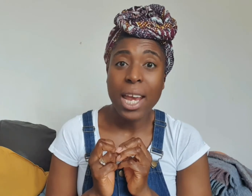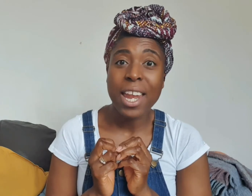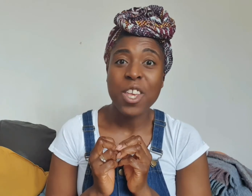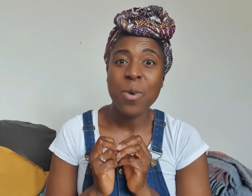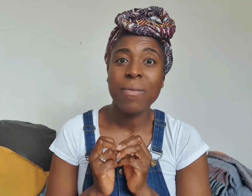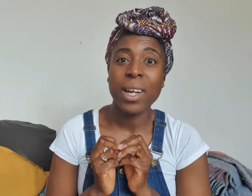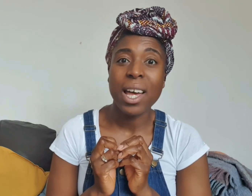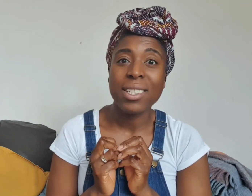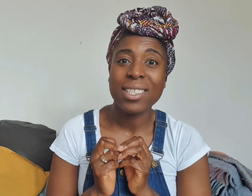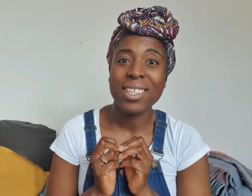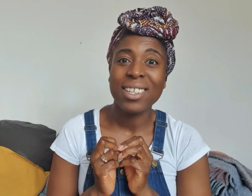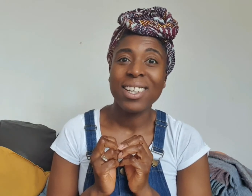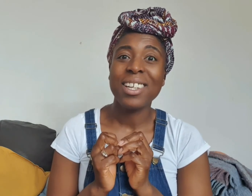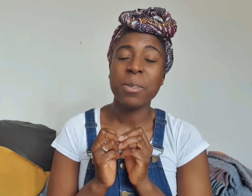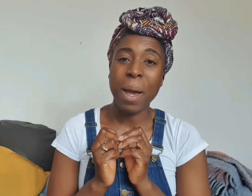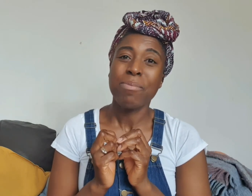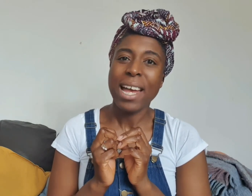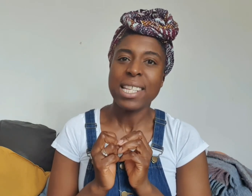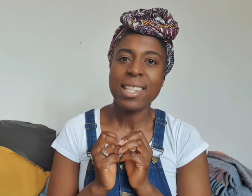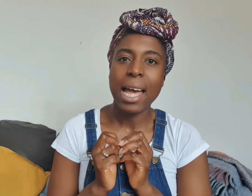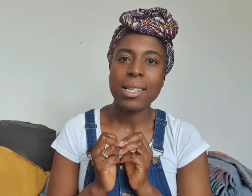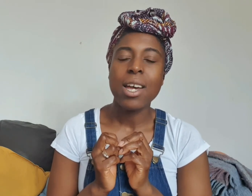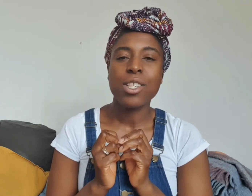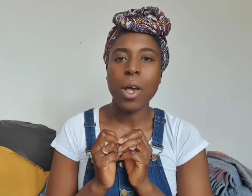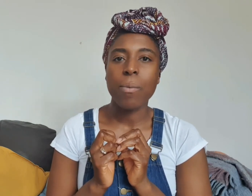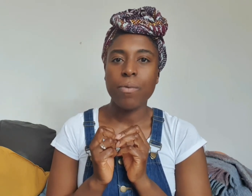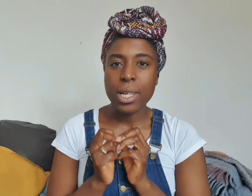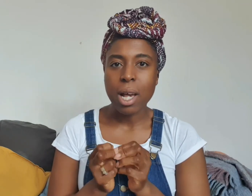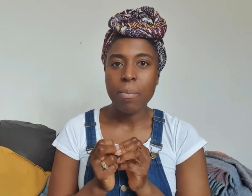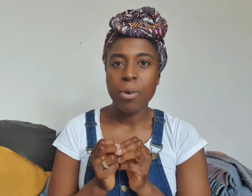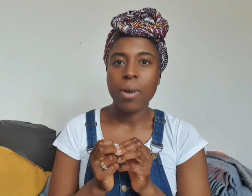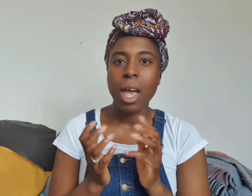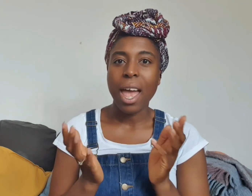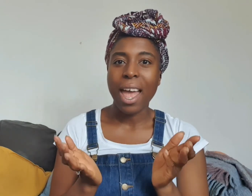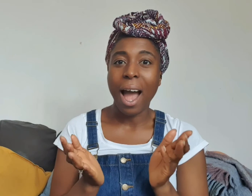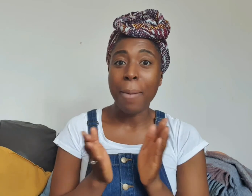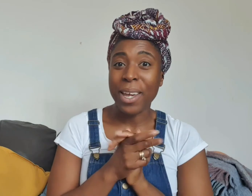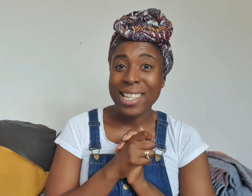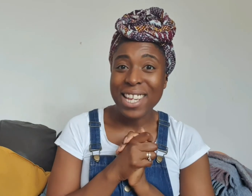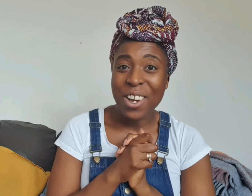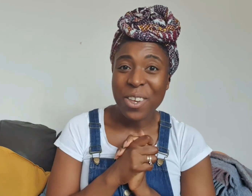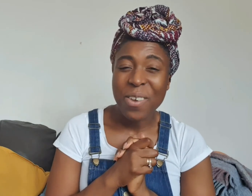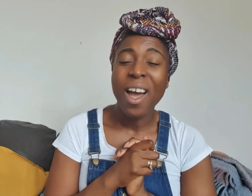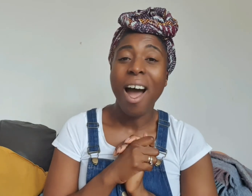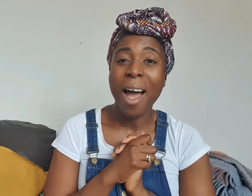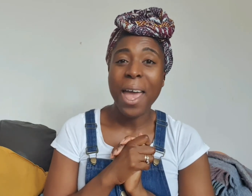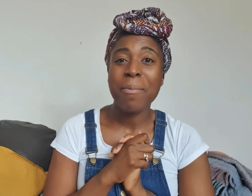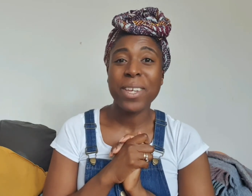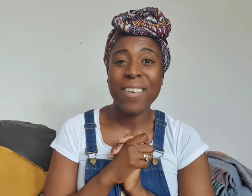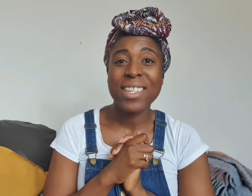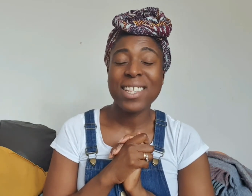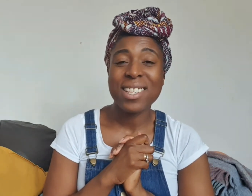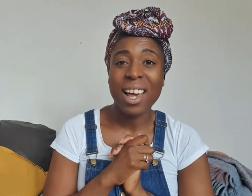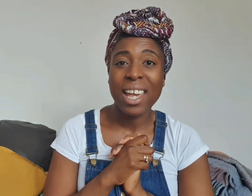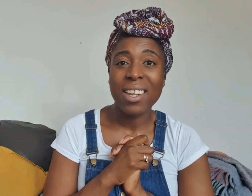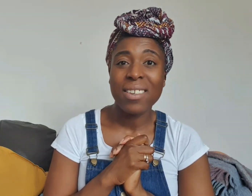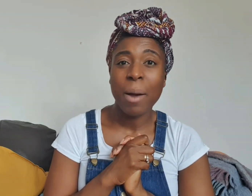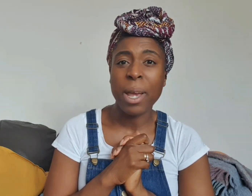that you have learned and practice that. So, for example, I'm going to tell you, I'm going to